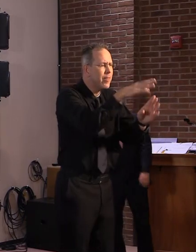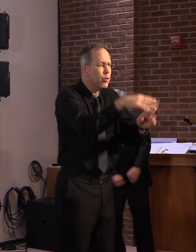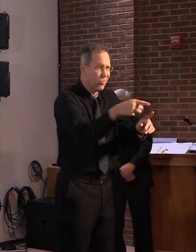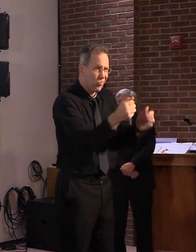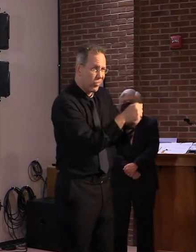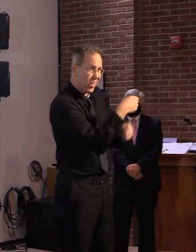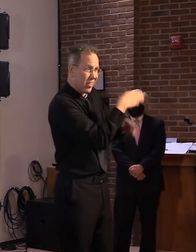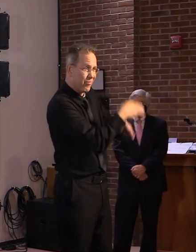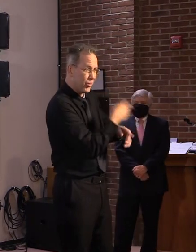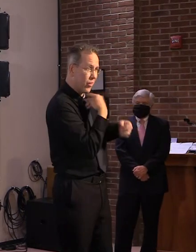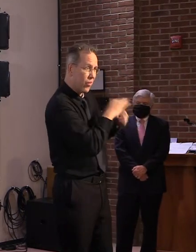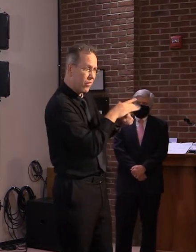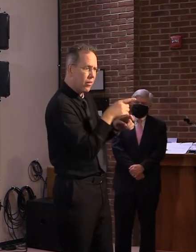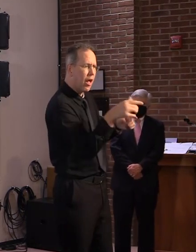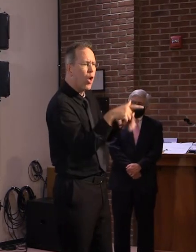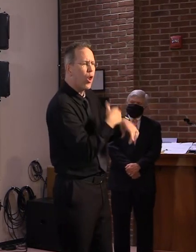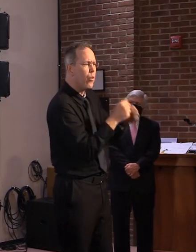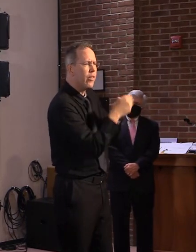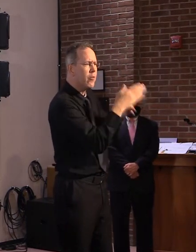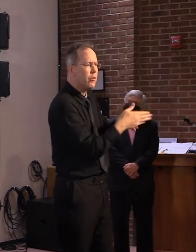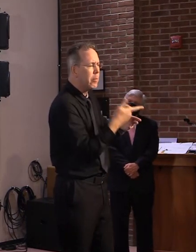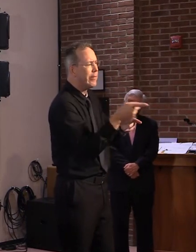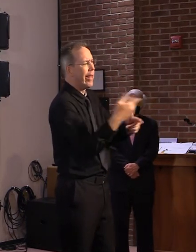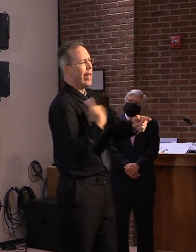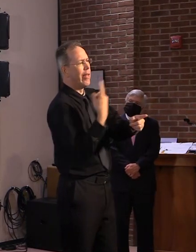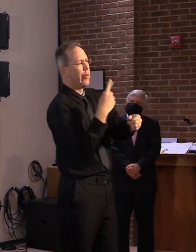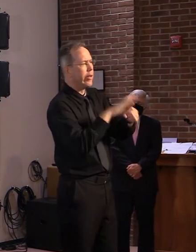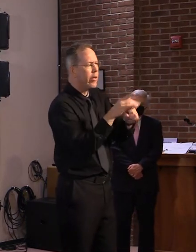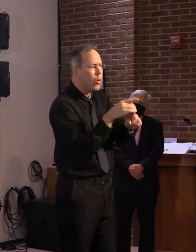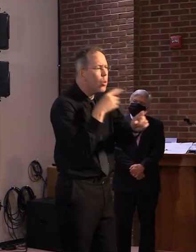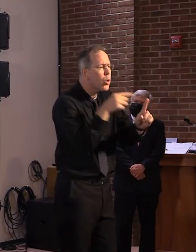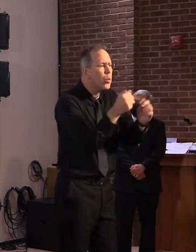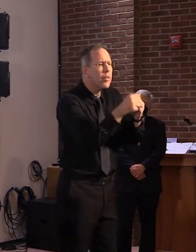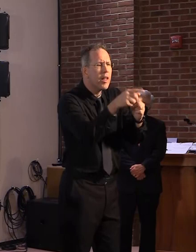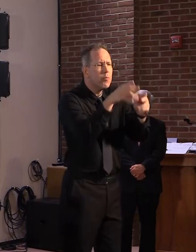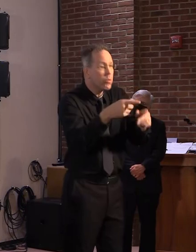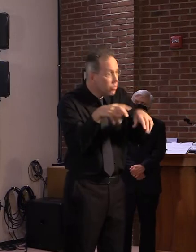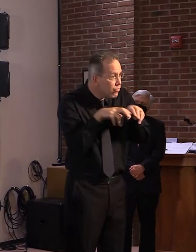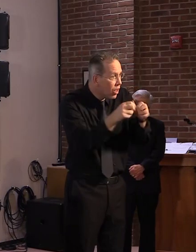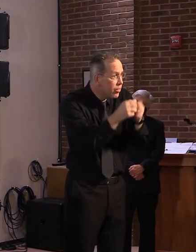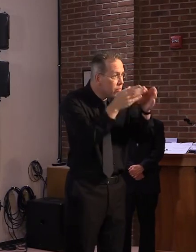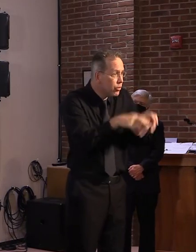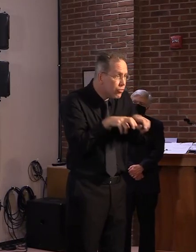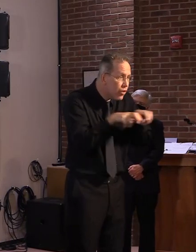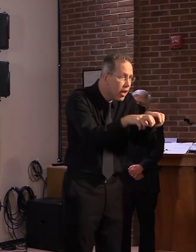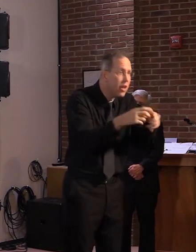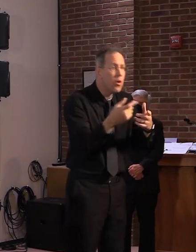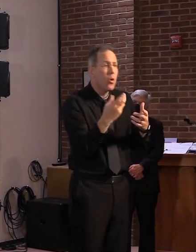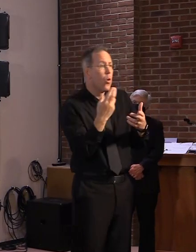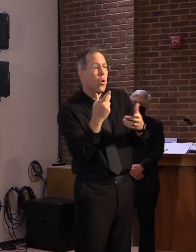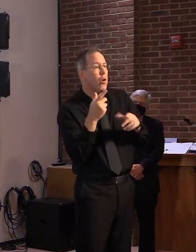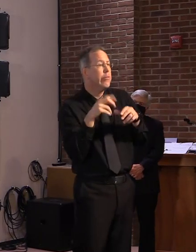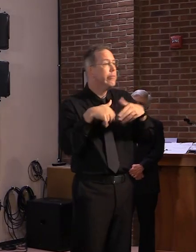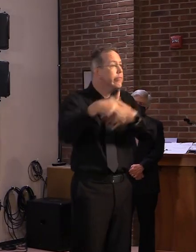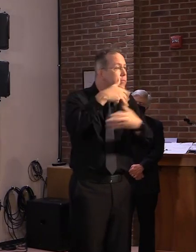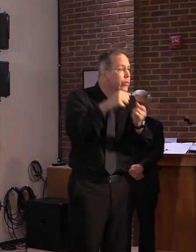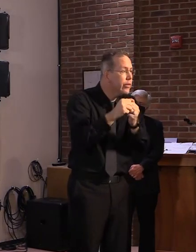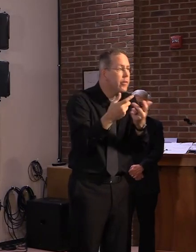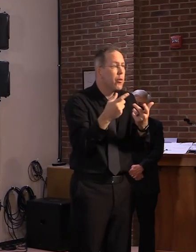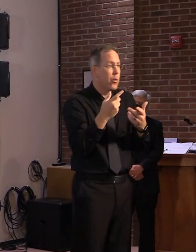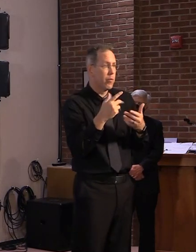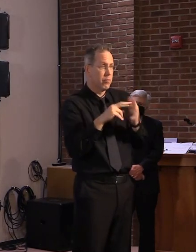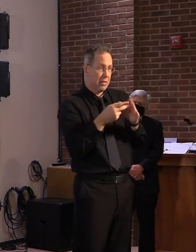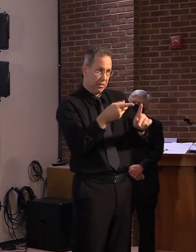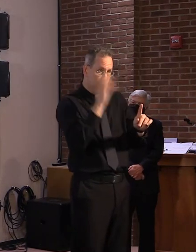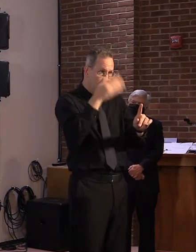person, the intensity of one-to-one contact with the person. So that doesn't mean you're going to become a case. But it